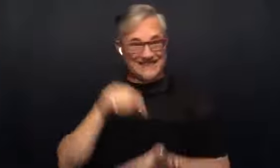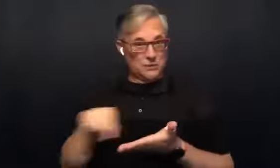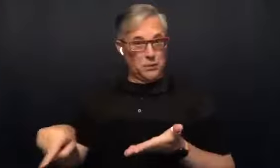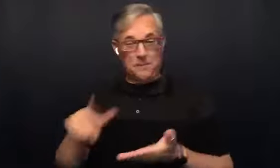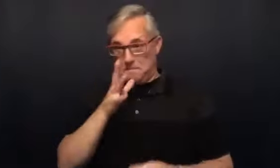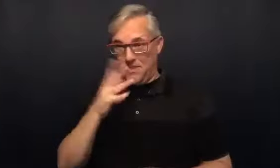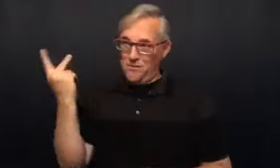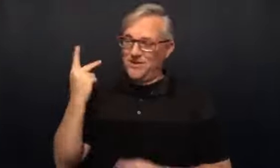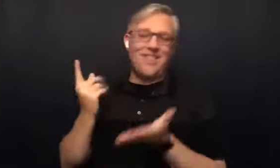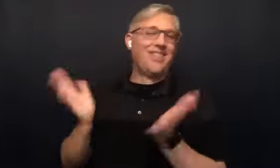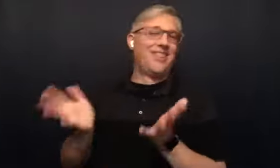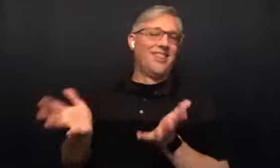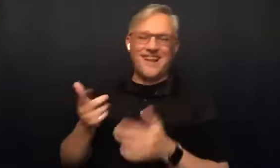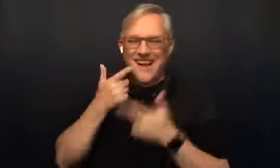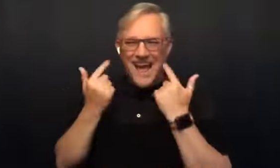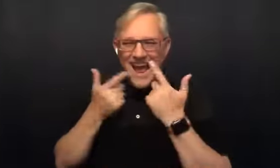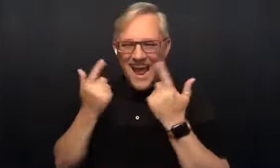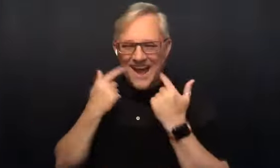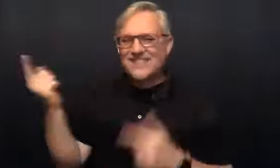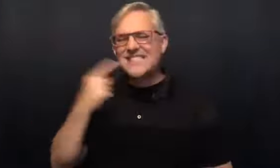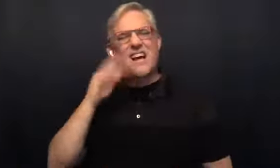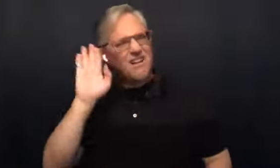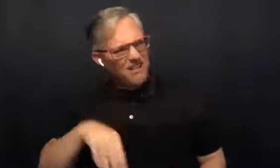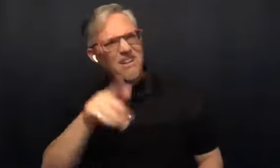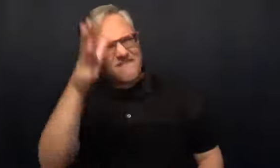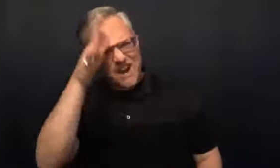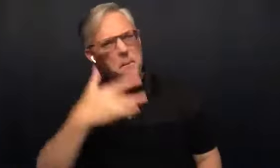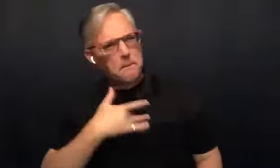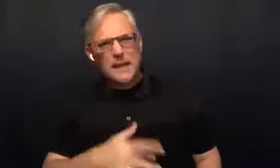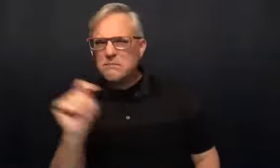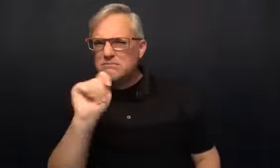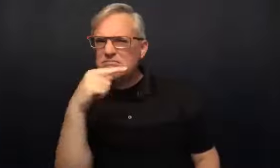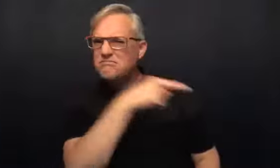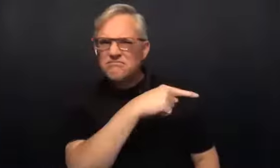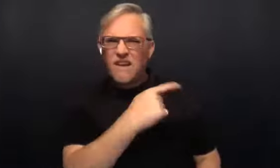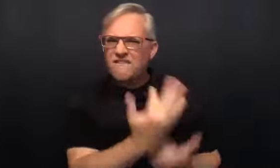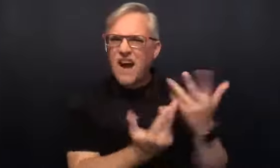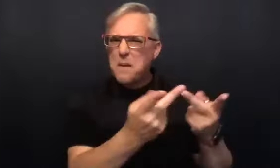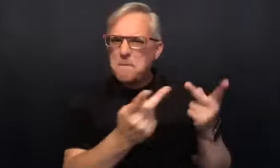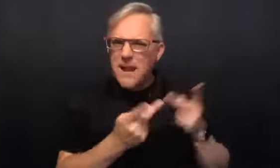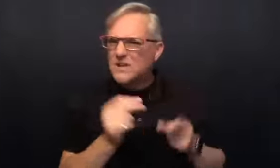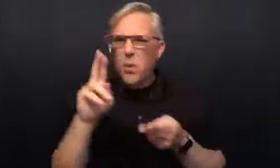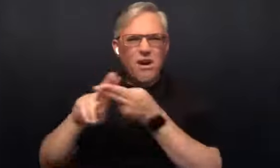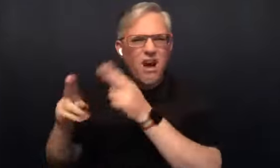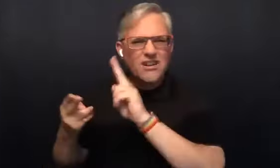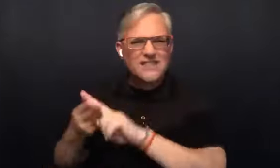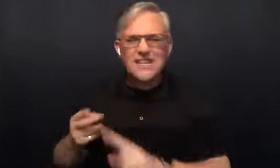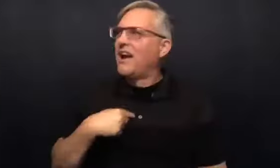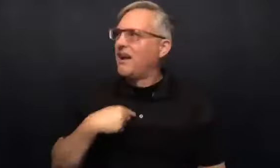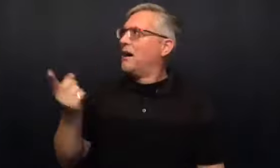something very peculiar. He would pee in the fireplace or the closet. And I said, Mom, I tell that story all the time because,